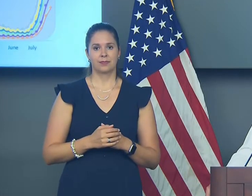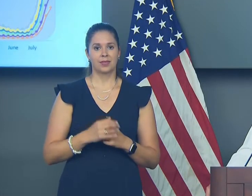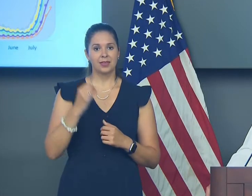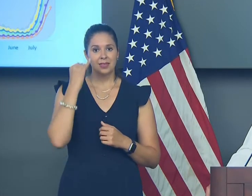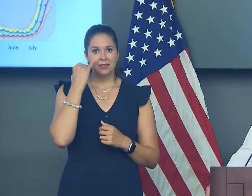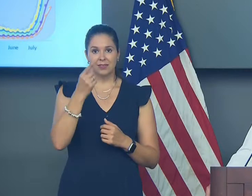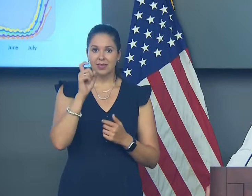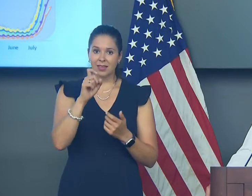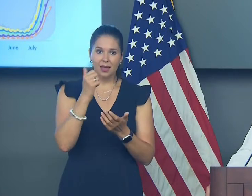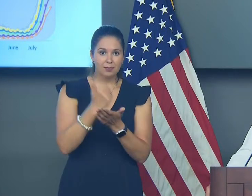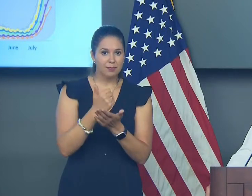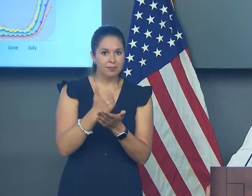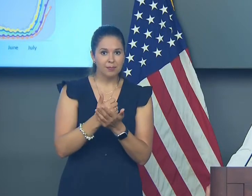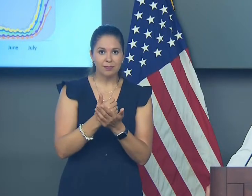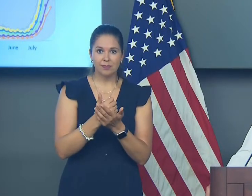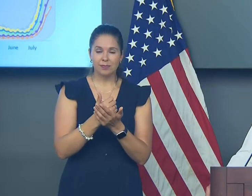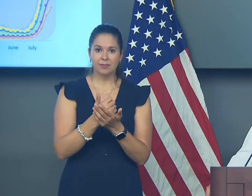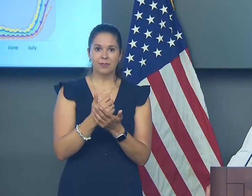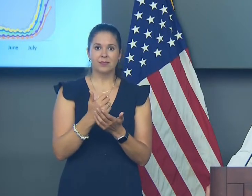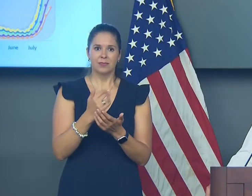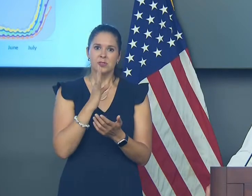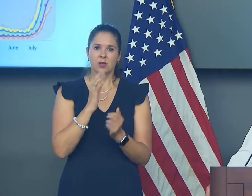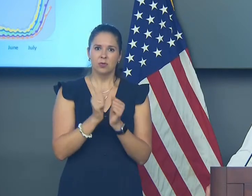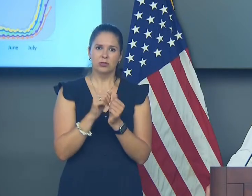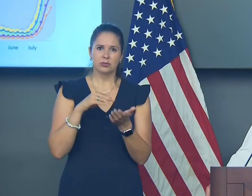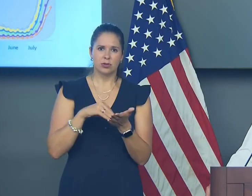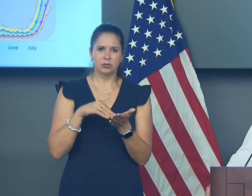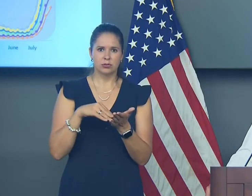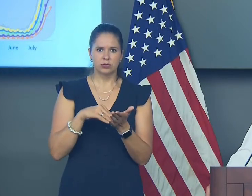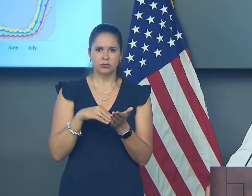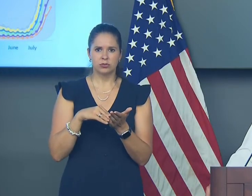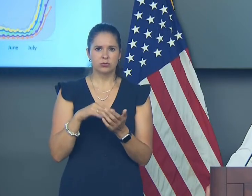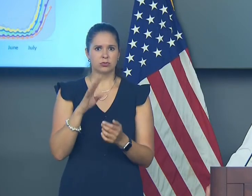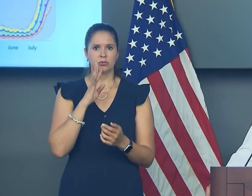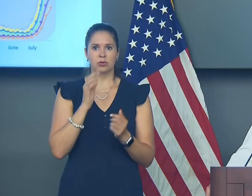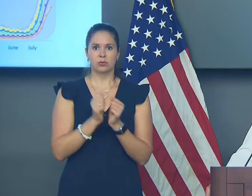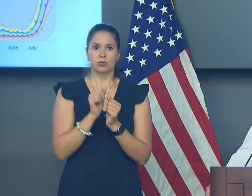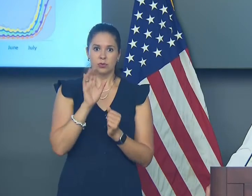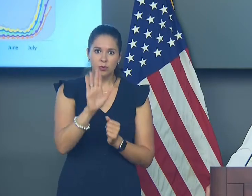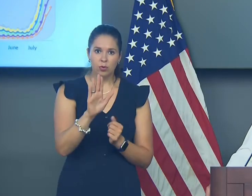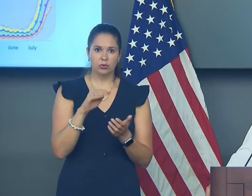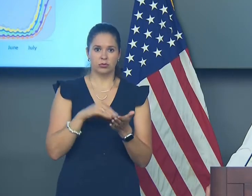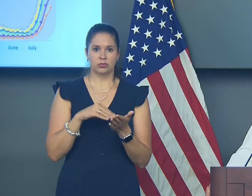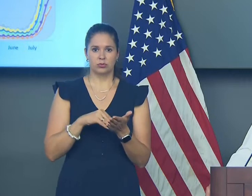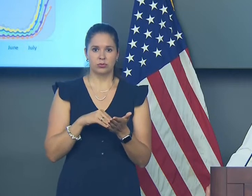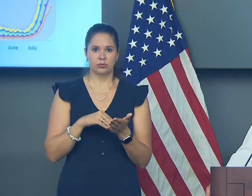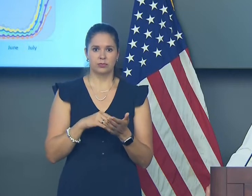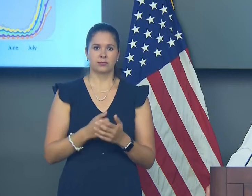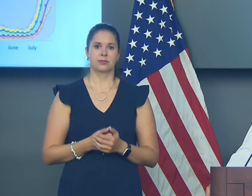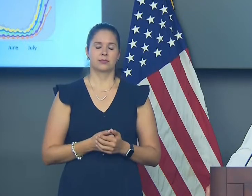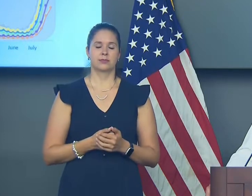and if you need help doing that, talk to a doctor. Talk to your doctor.